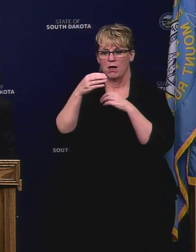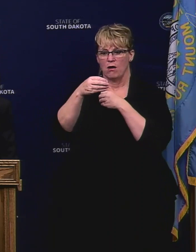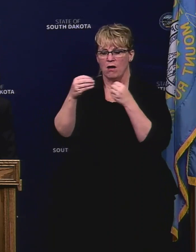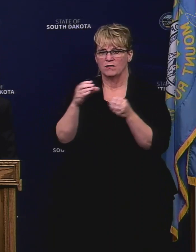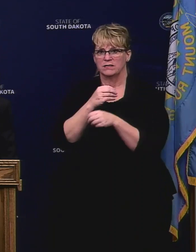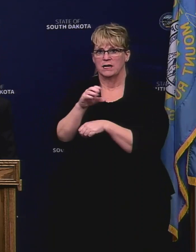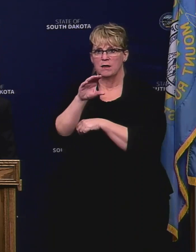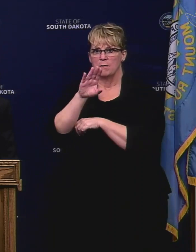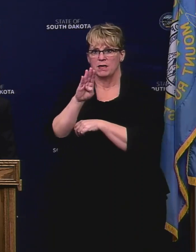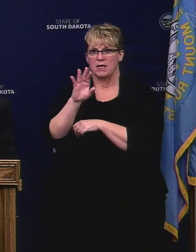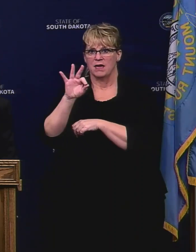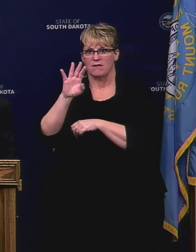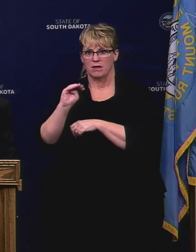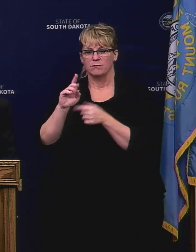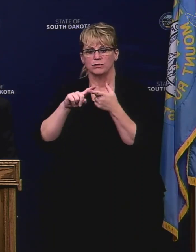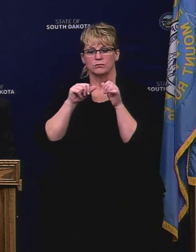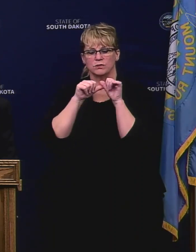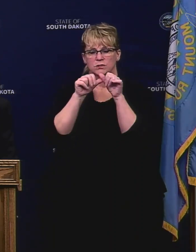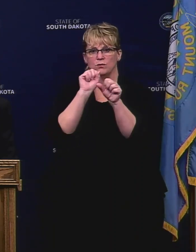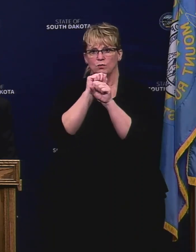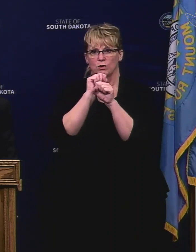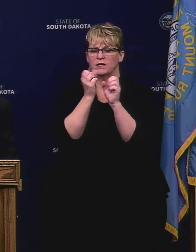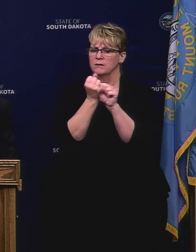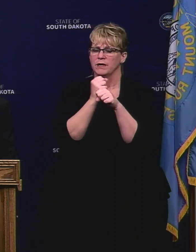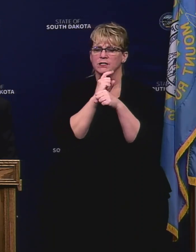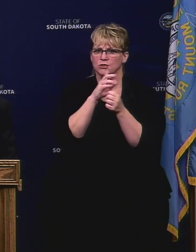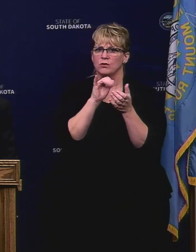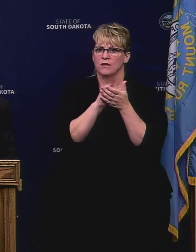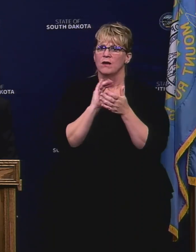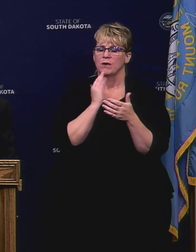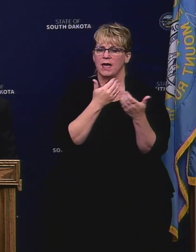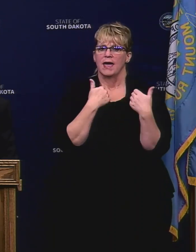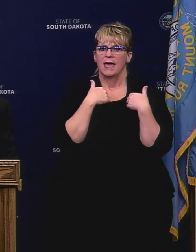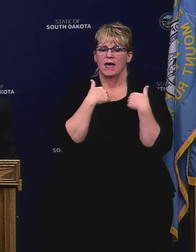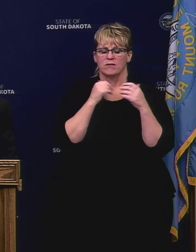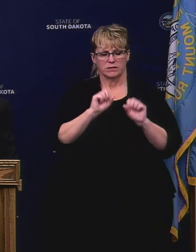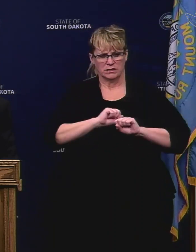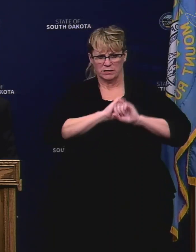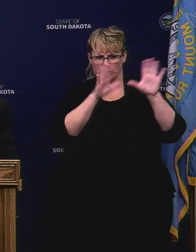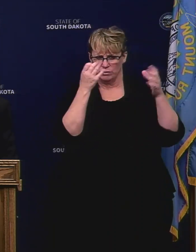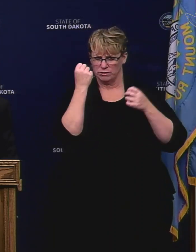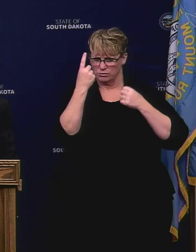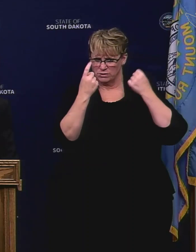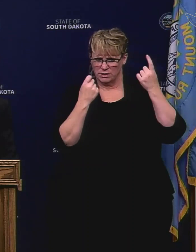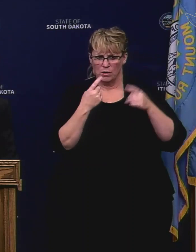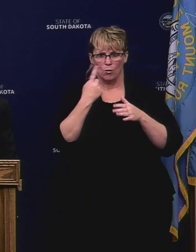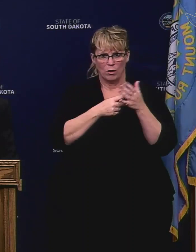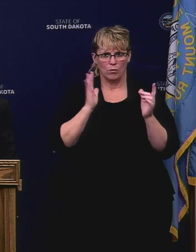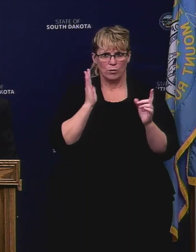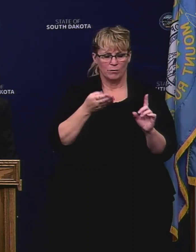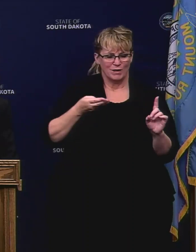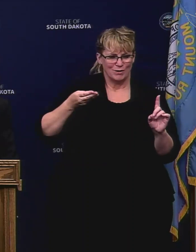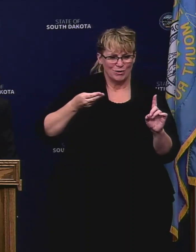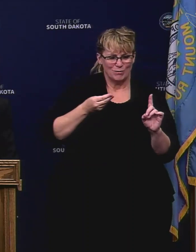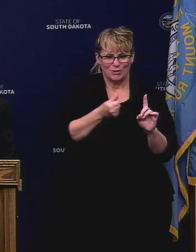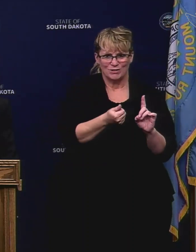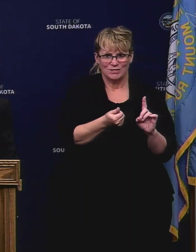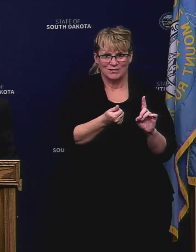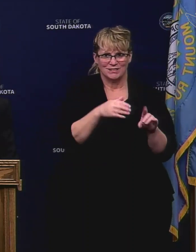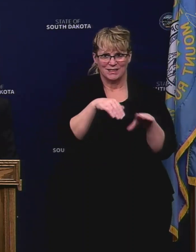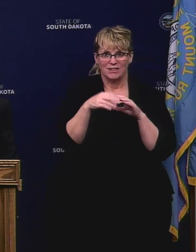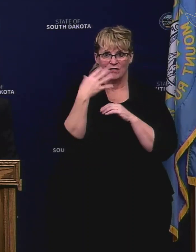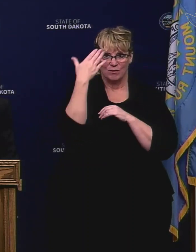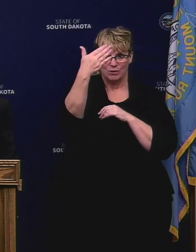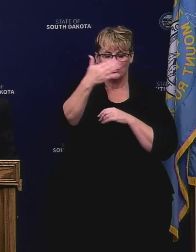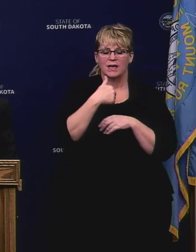of Finance and Management to continue working to make sure that we have clarity in what will be reimbursed in the future and that we have